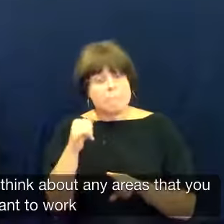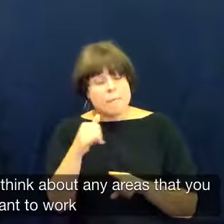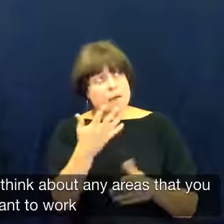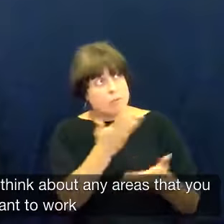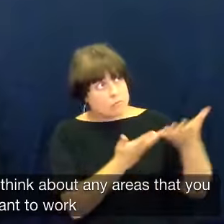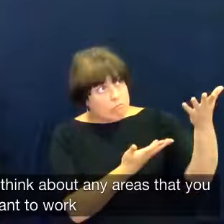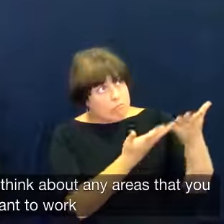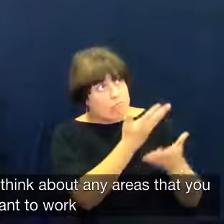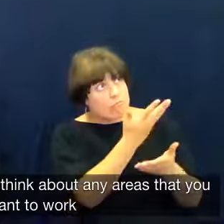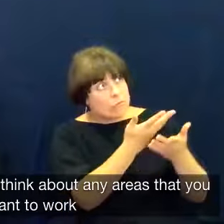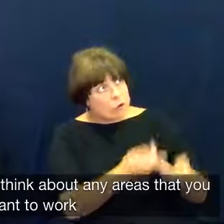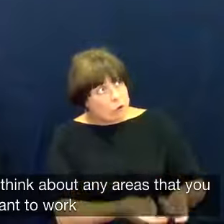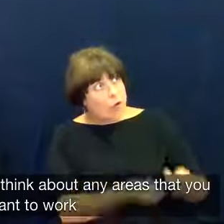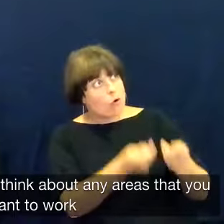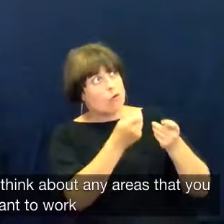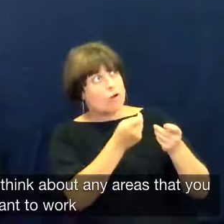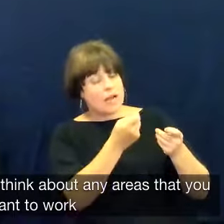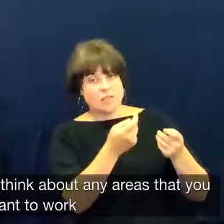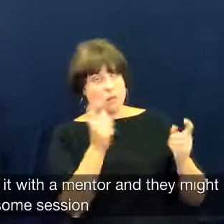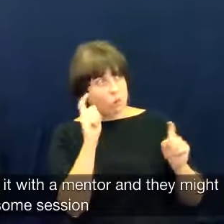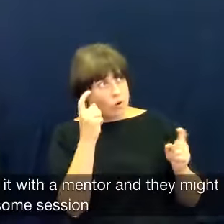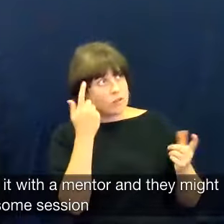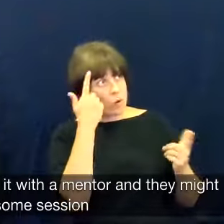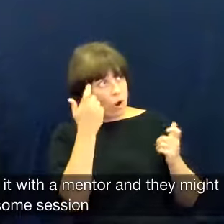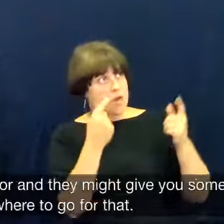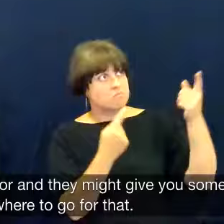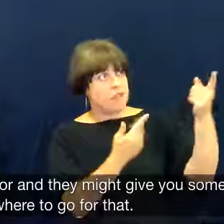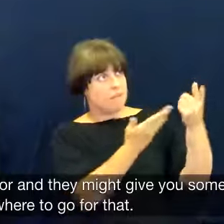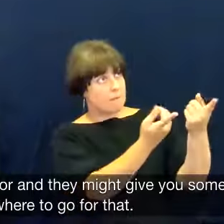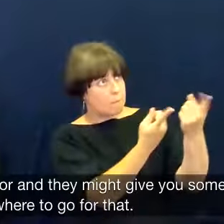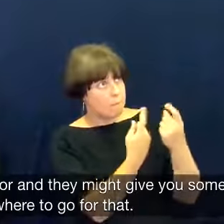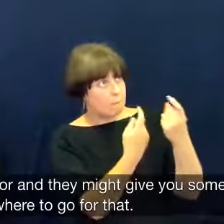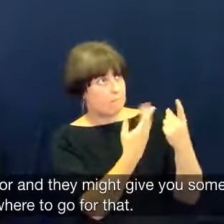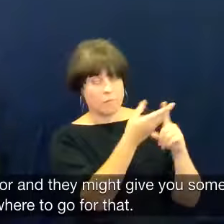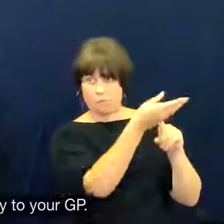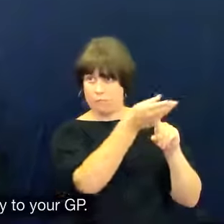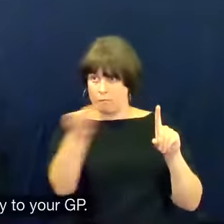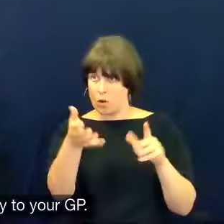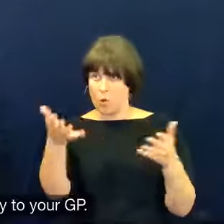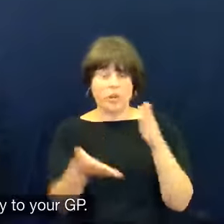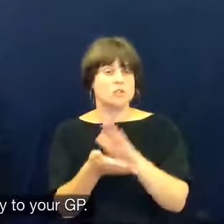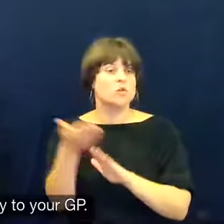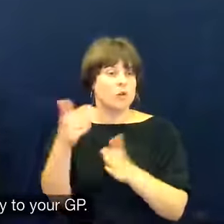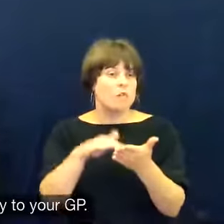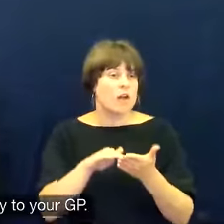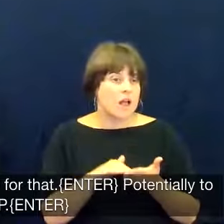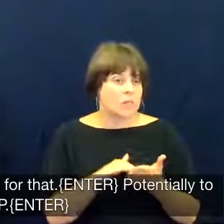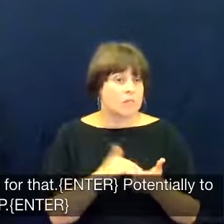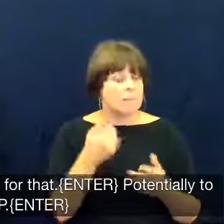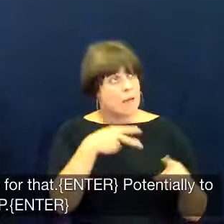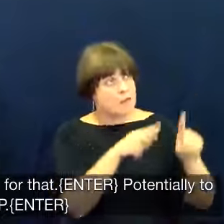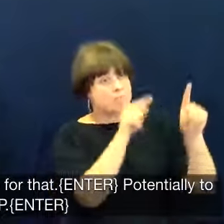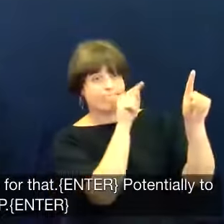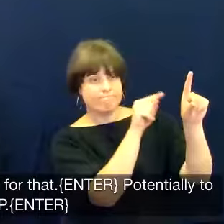might give you some suggestions of where to go for that. So potentially to your GP, but also they might have some ideas